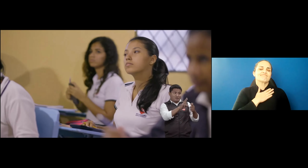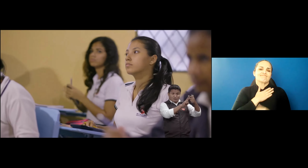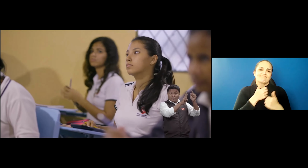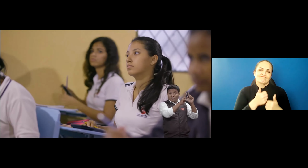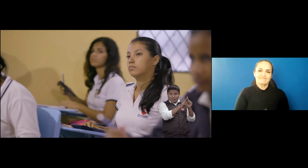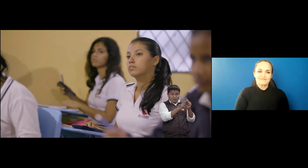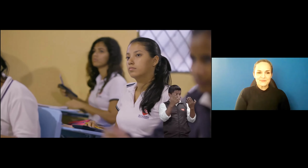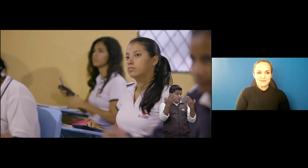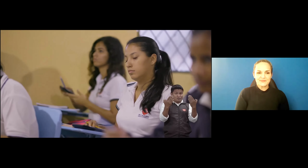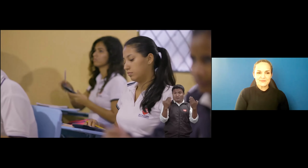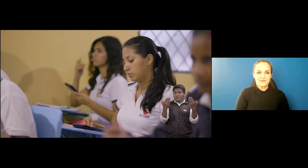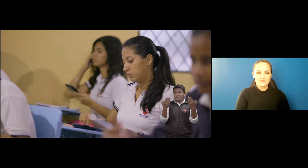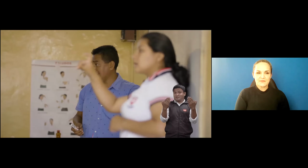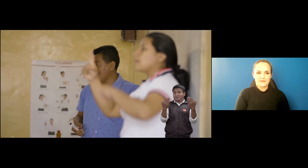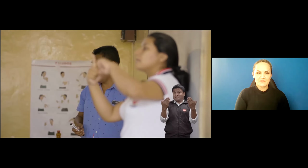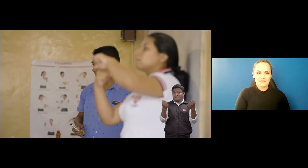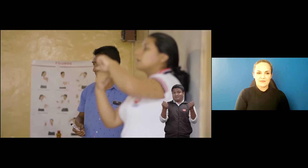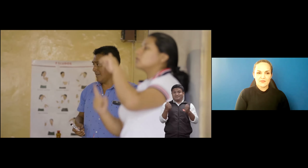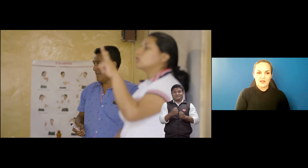very delighted about that.